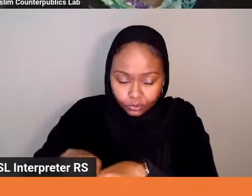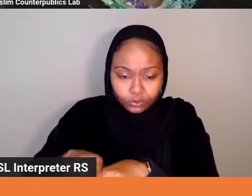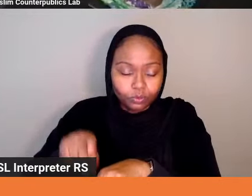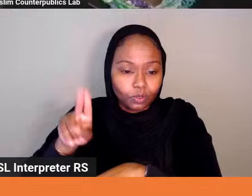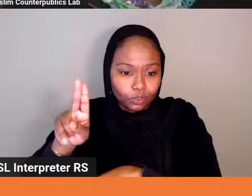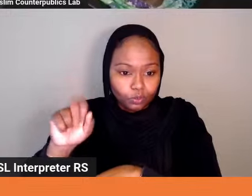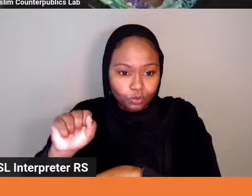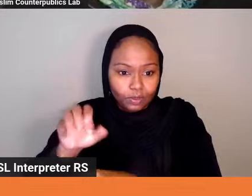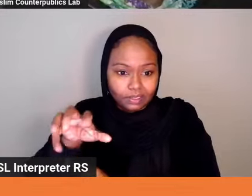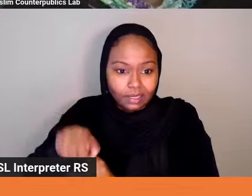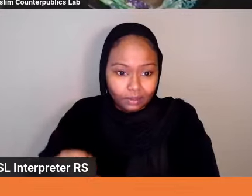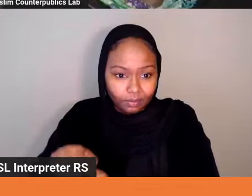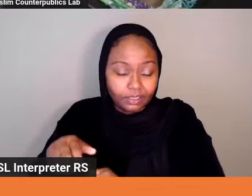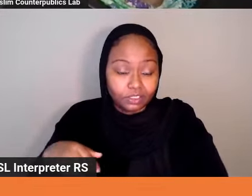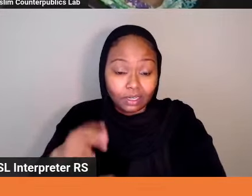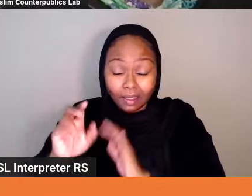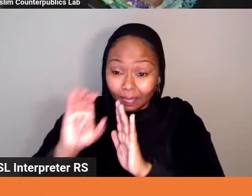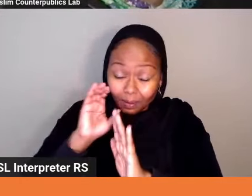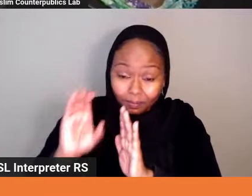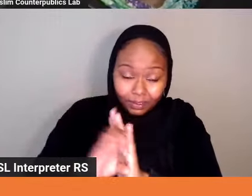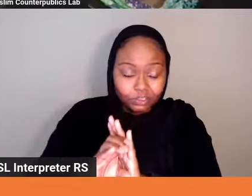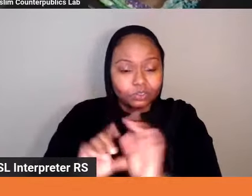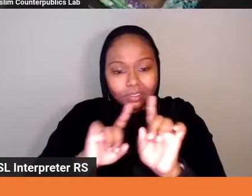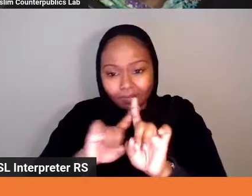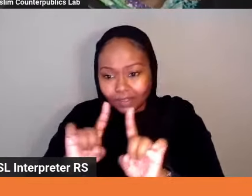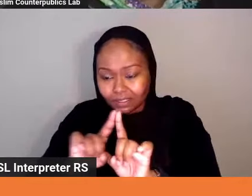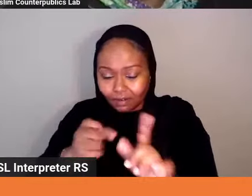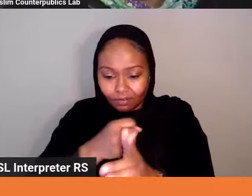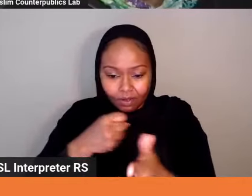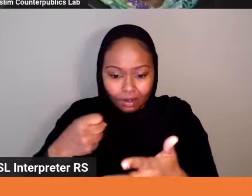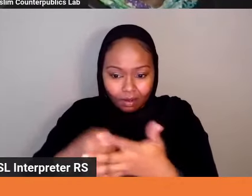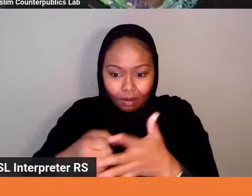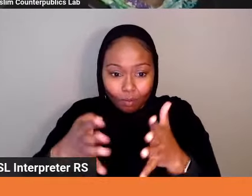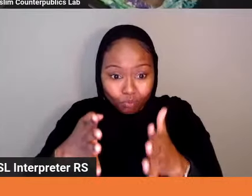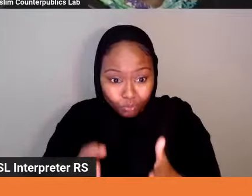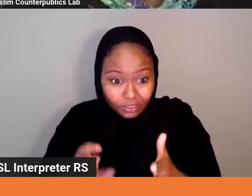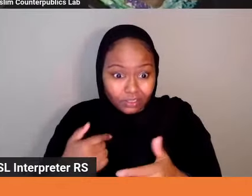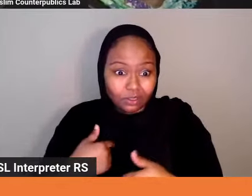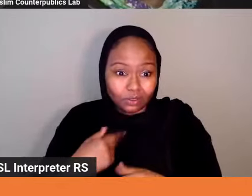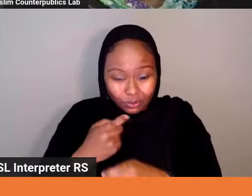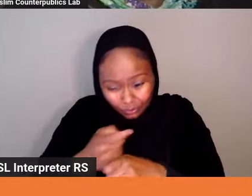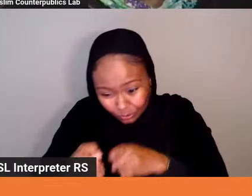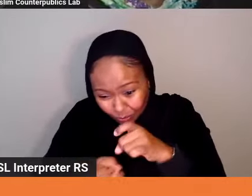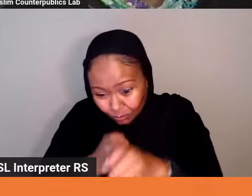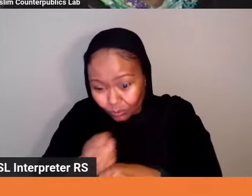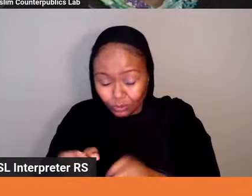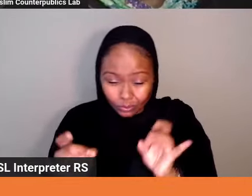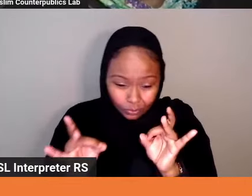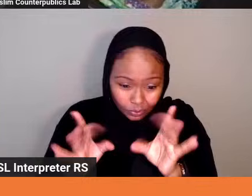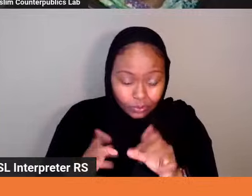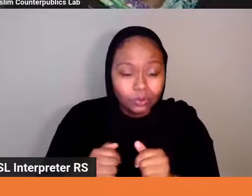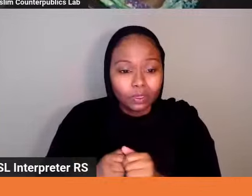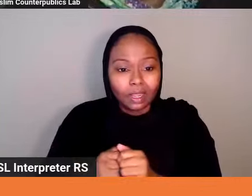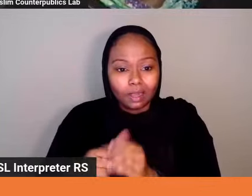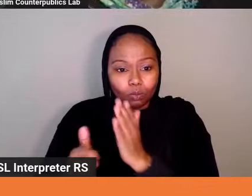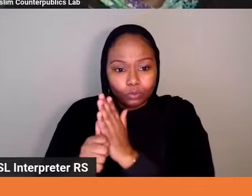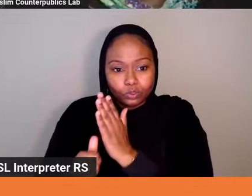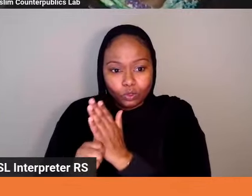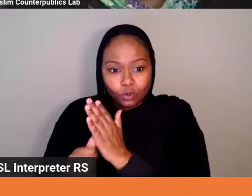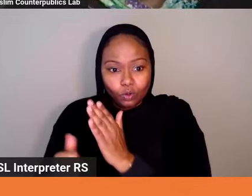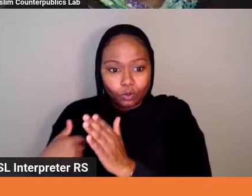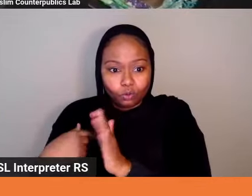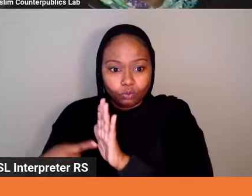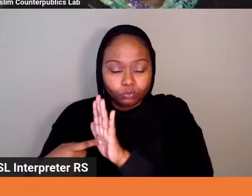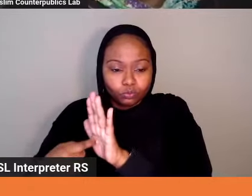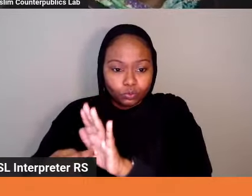occupation. The pictures of the tortured prisoners became symbolic of, as Joseph Pugliese wrote in his article, Abu Ghraib and its Shadow